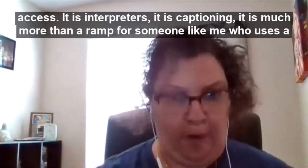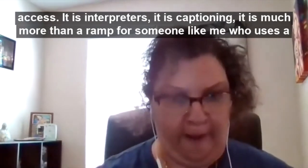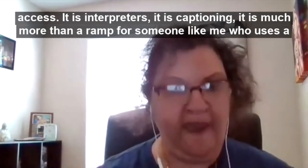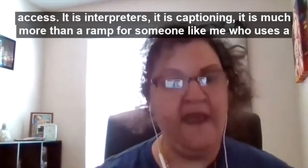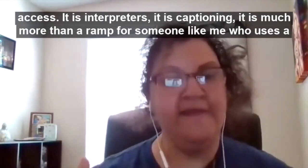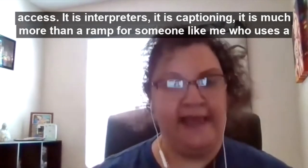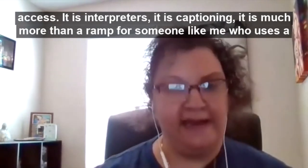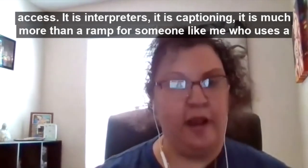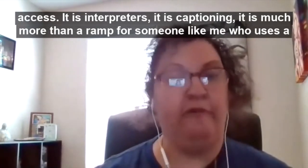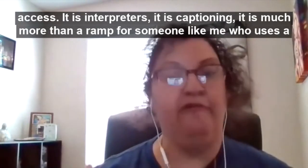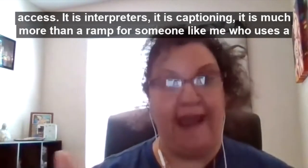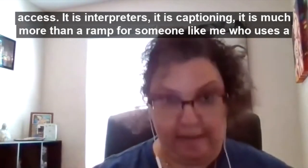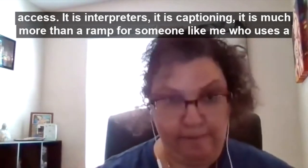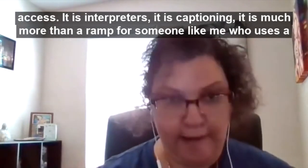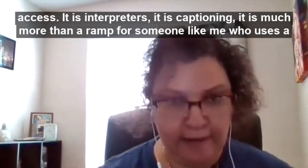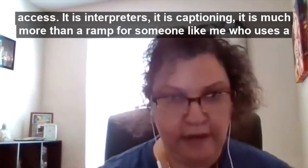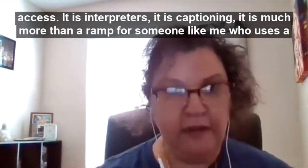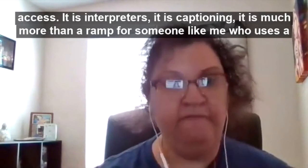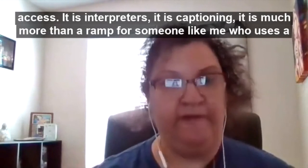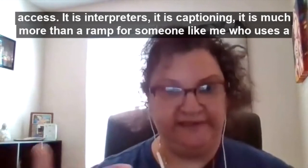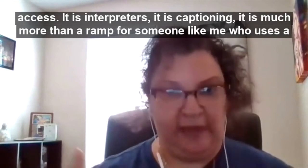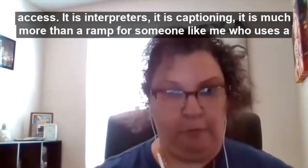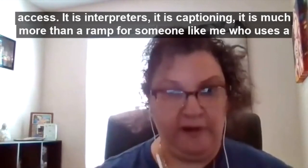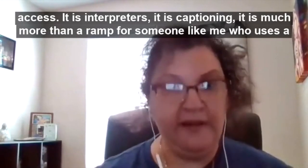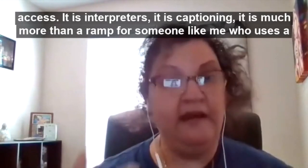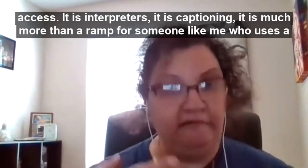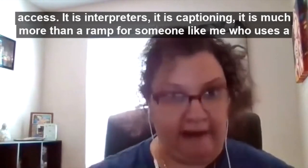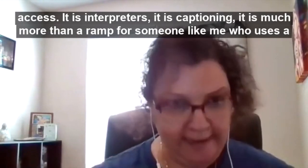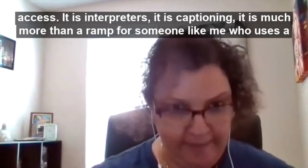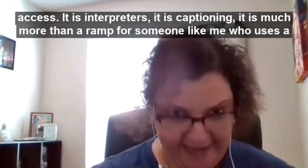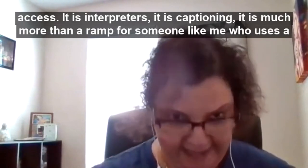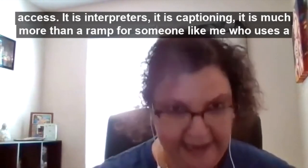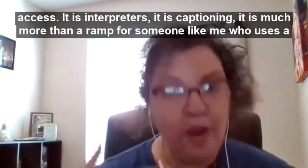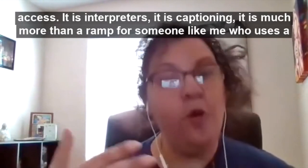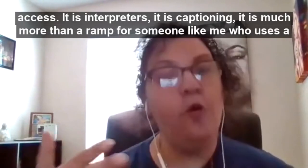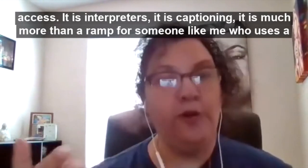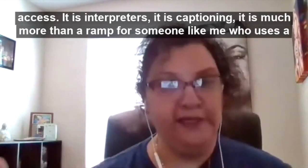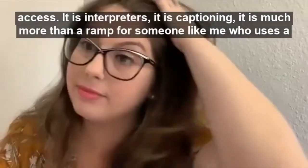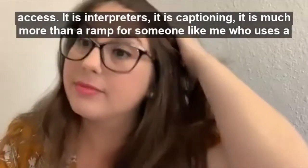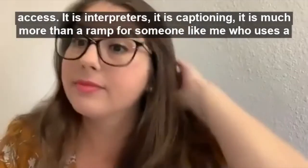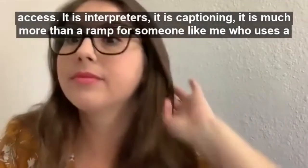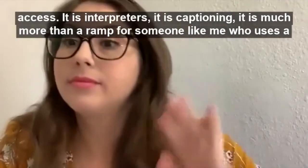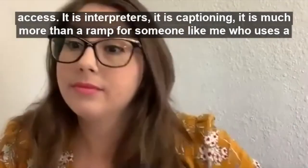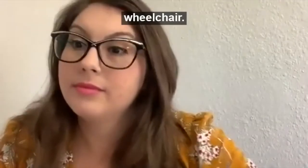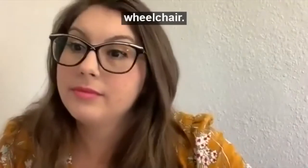more than a ramp for someone like me who uses a